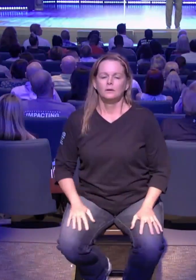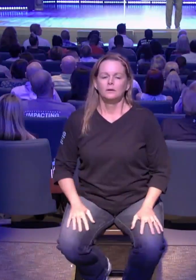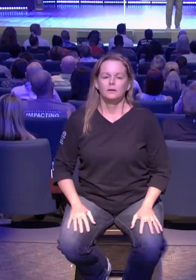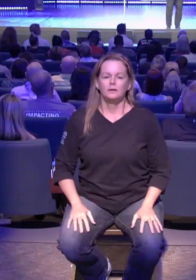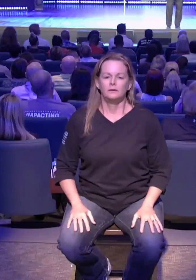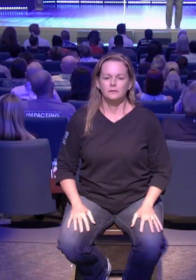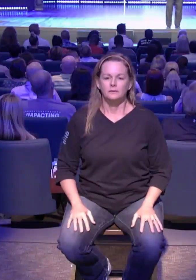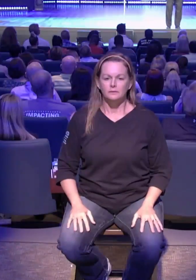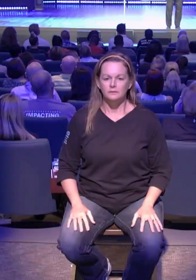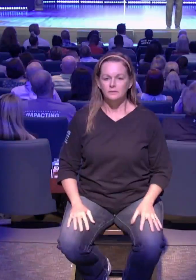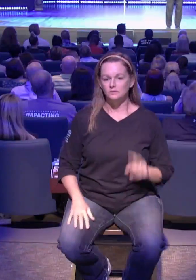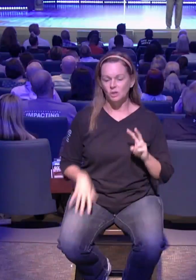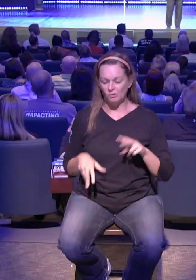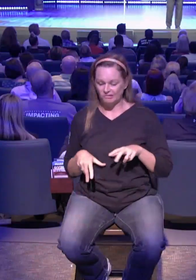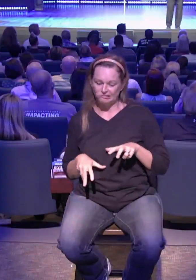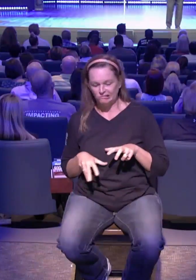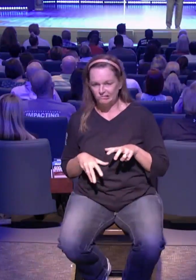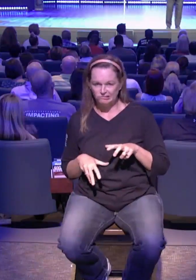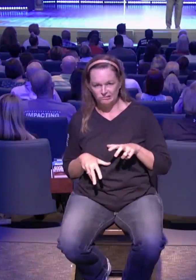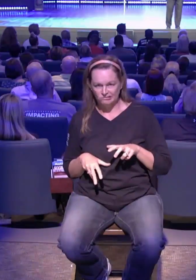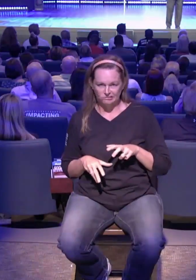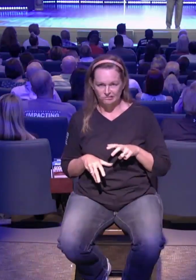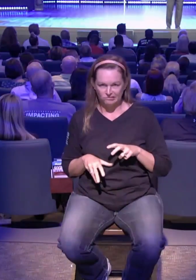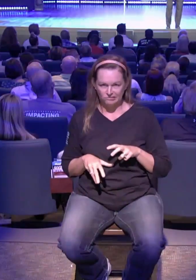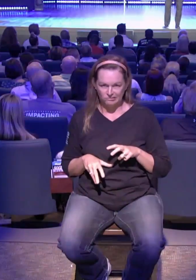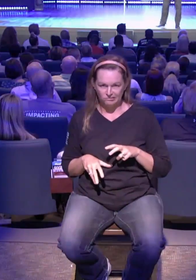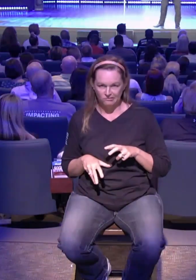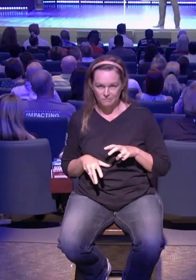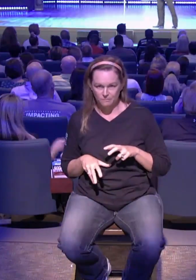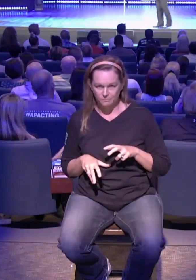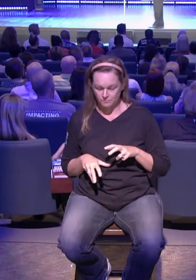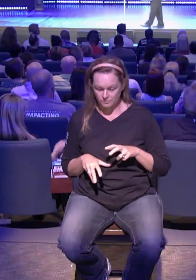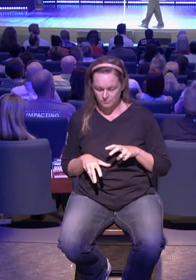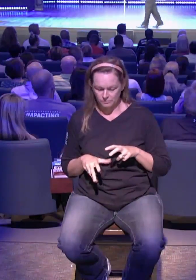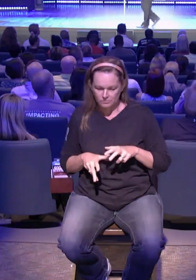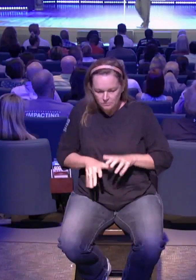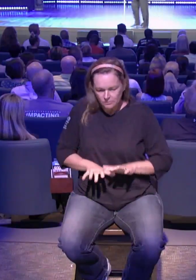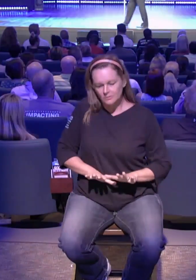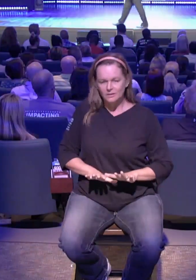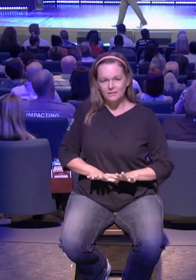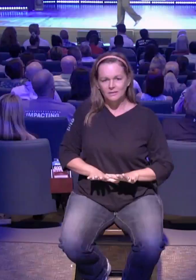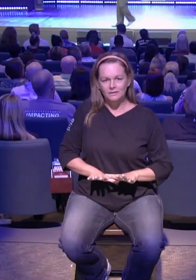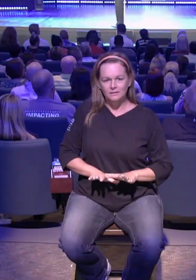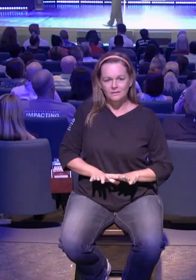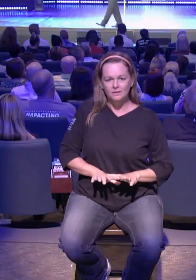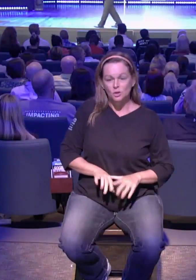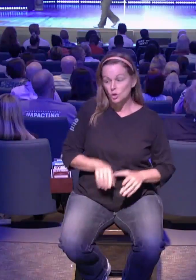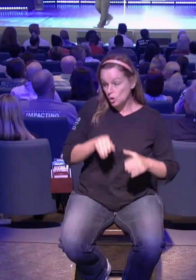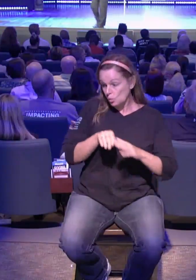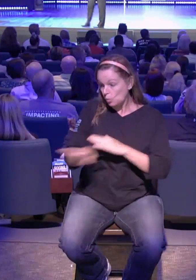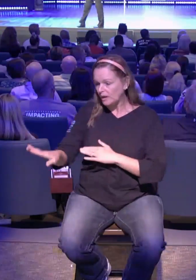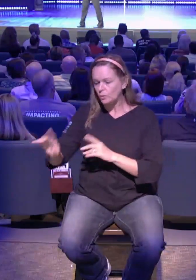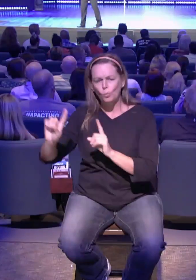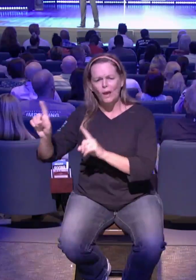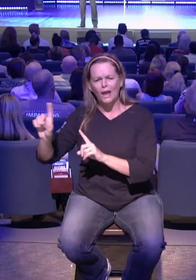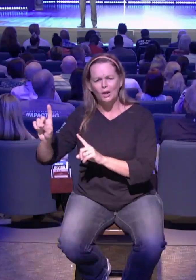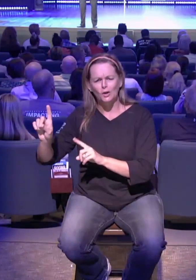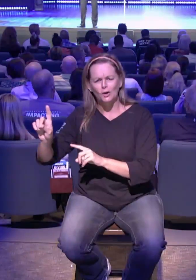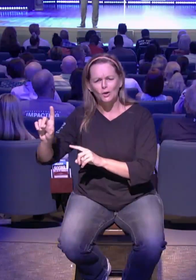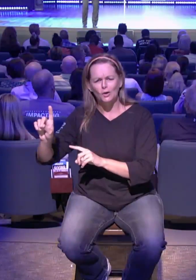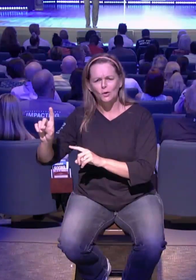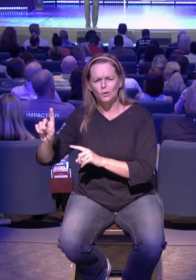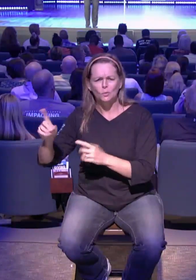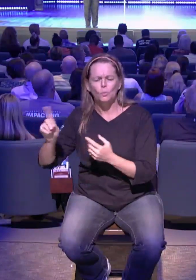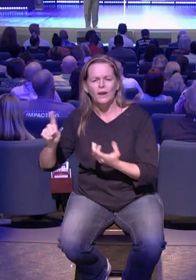went to church. They got with the followers of Christ, and it says they went in and gave them the report of what